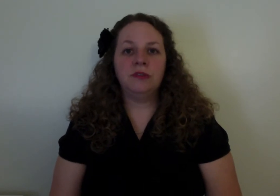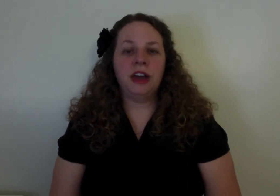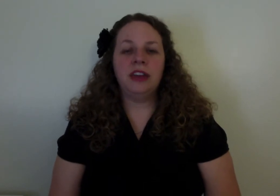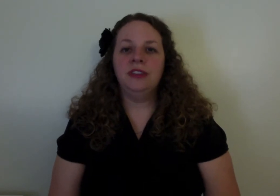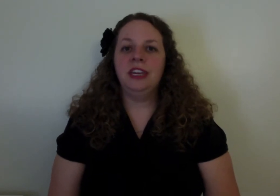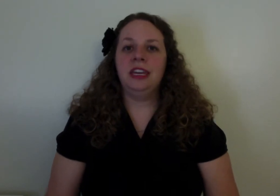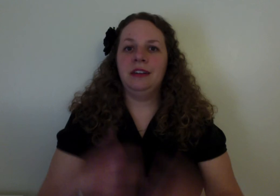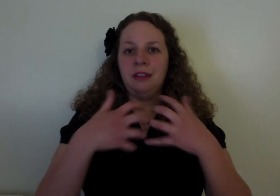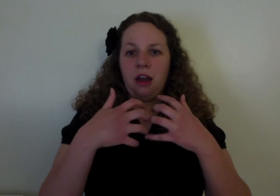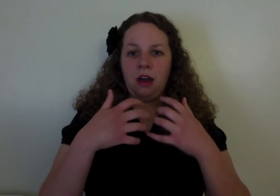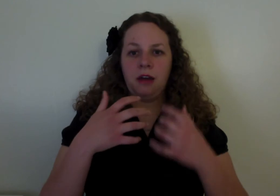provide the